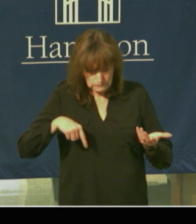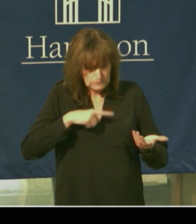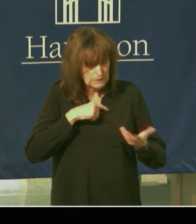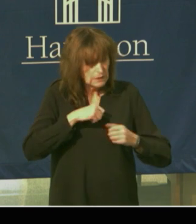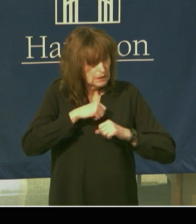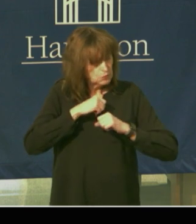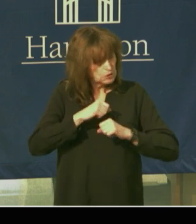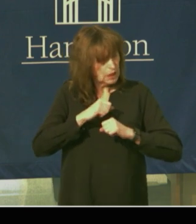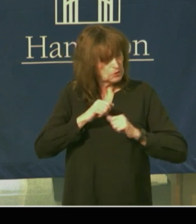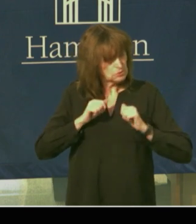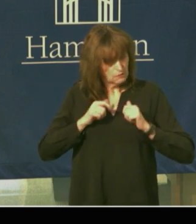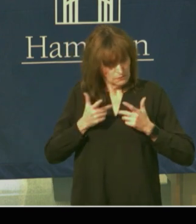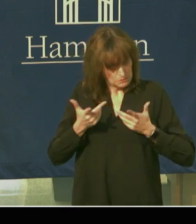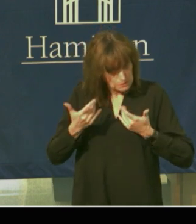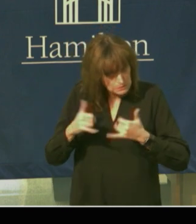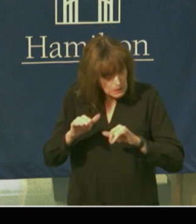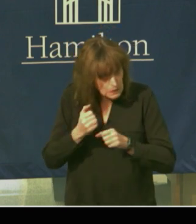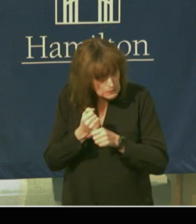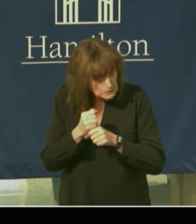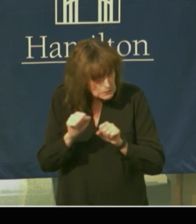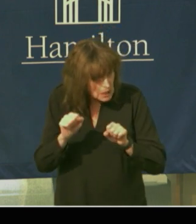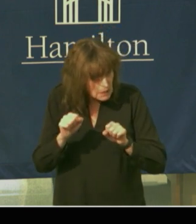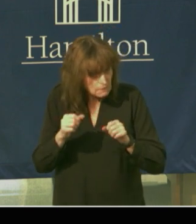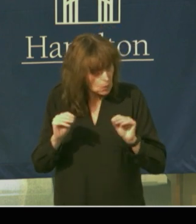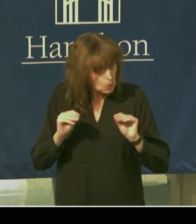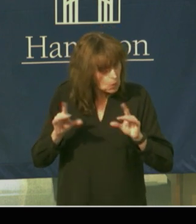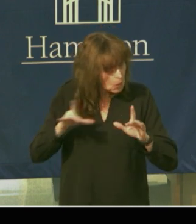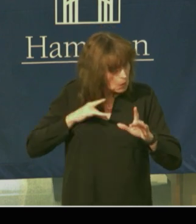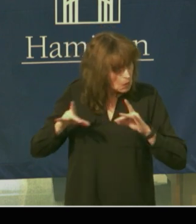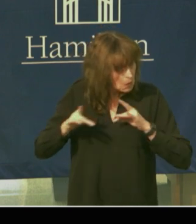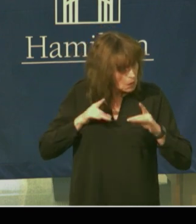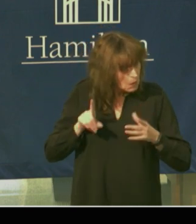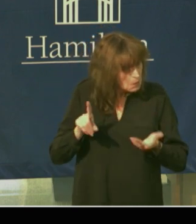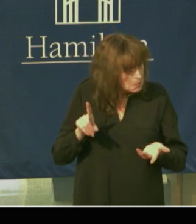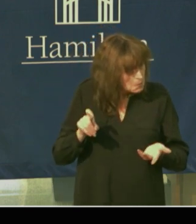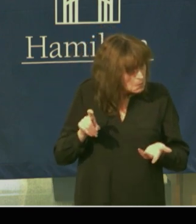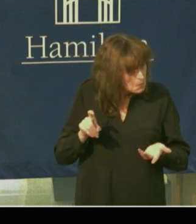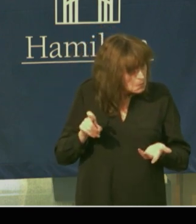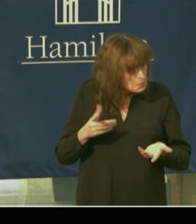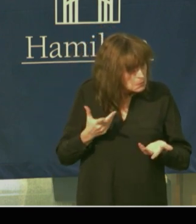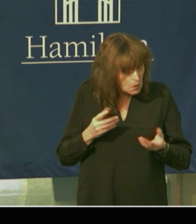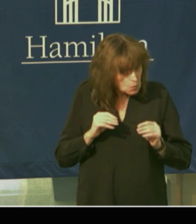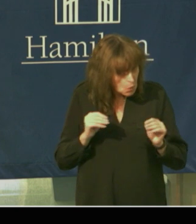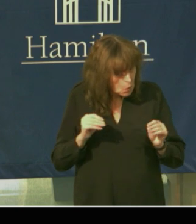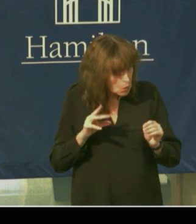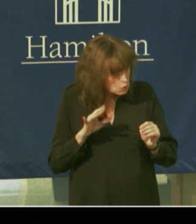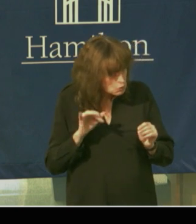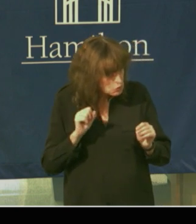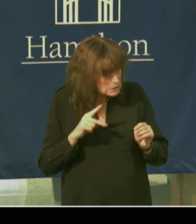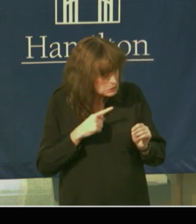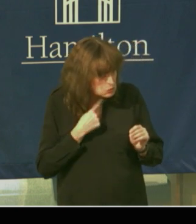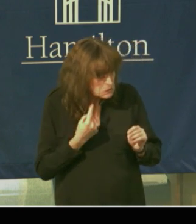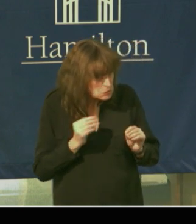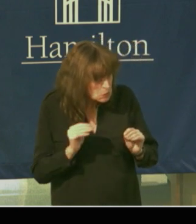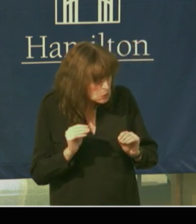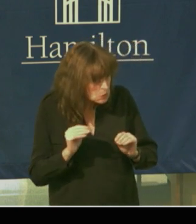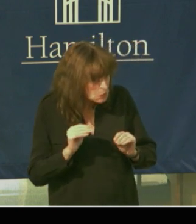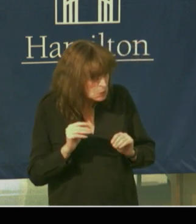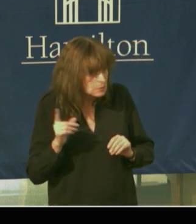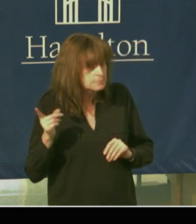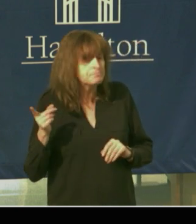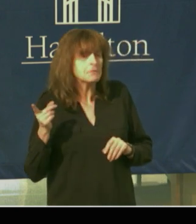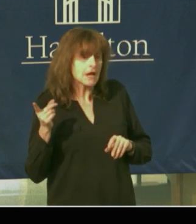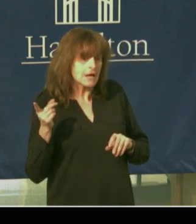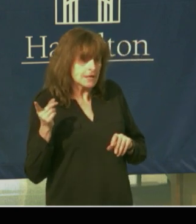please? Sure, Mike. I'm going to make the analogy with something that we're a lot more familiar with because we've had years and years of it, and